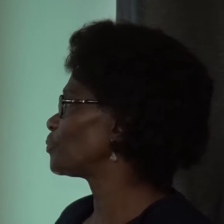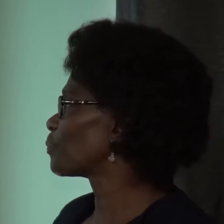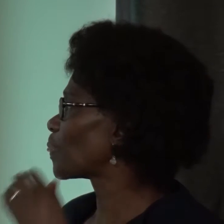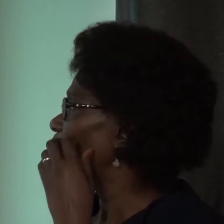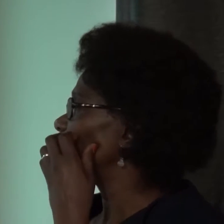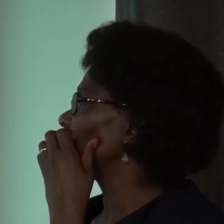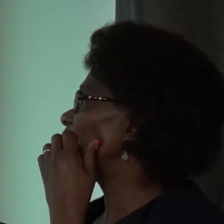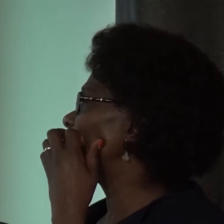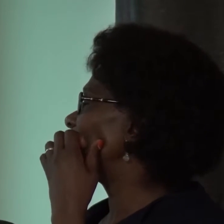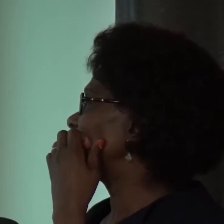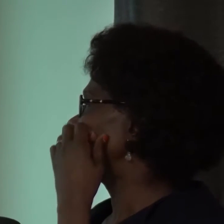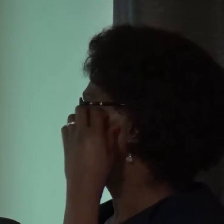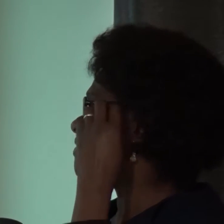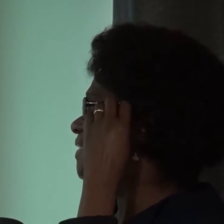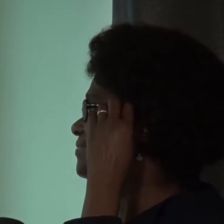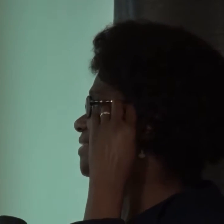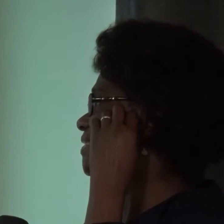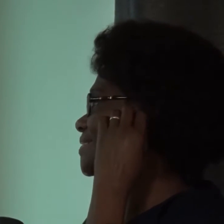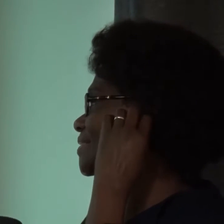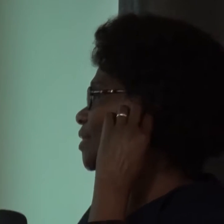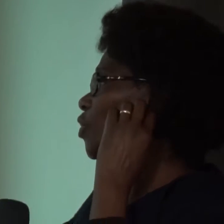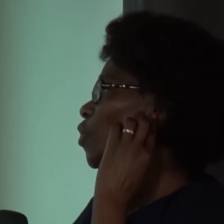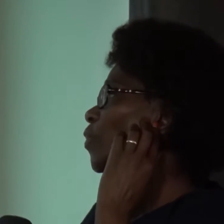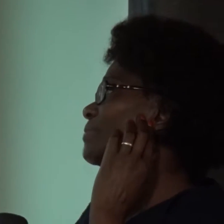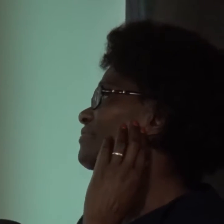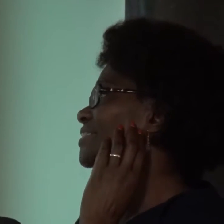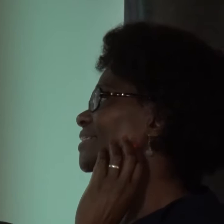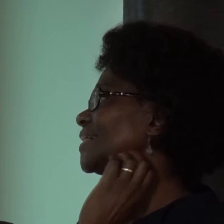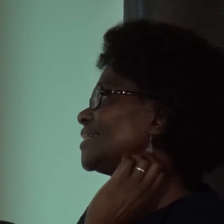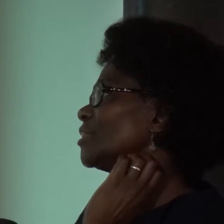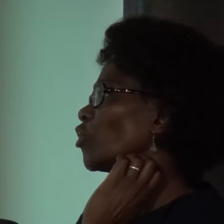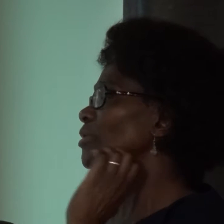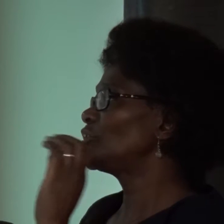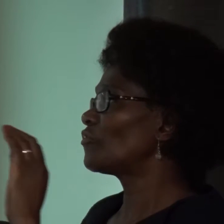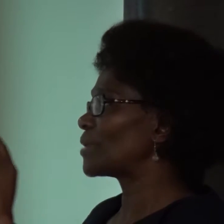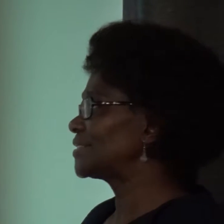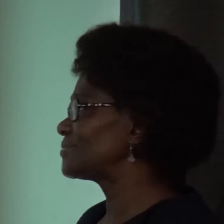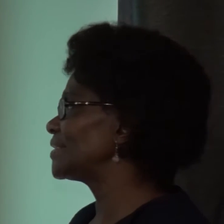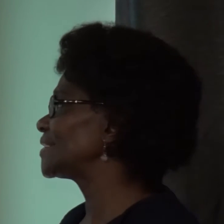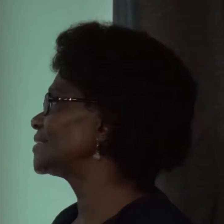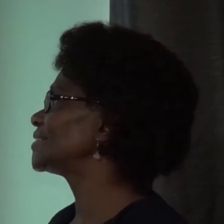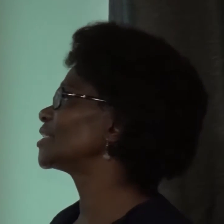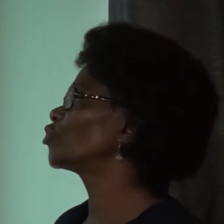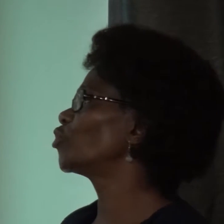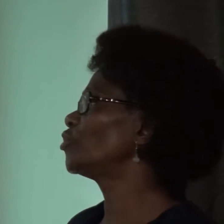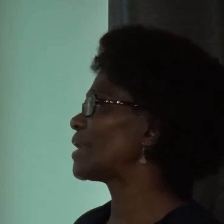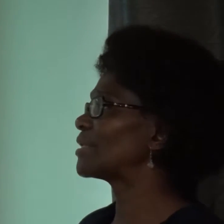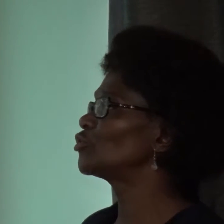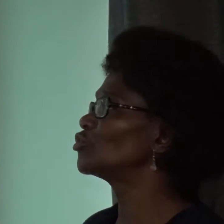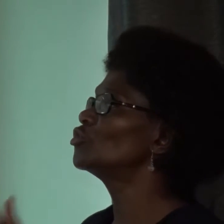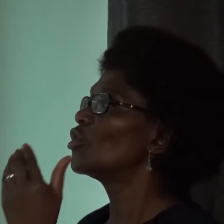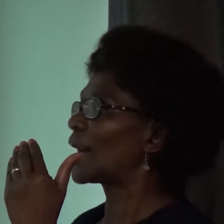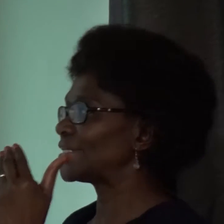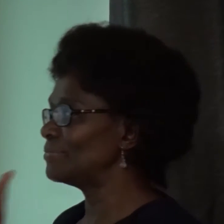classroom. So the implementation phase activities will be facilitating community of practice meetings in the school.